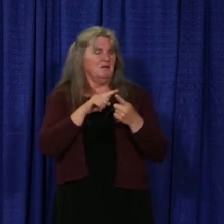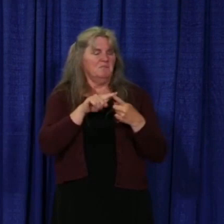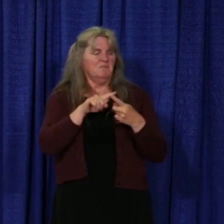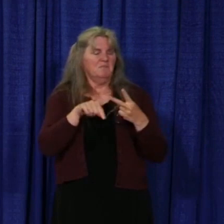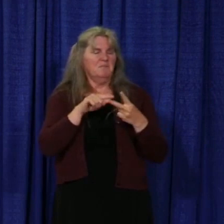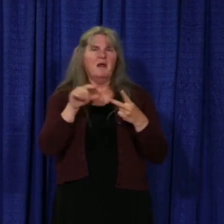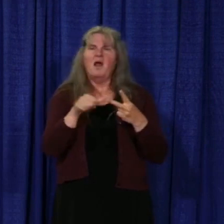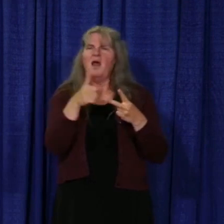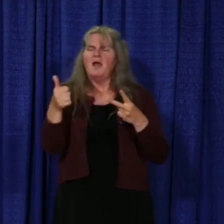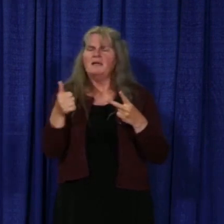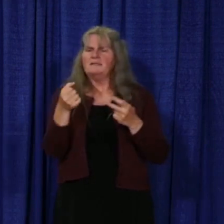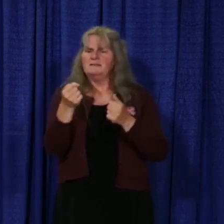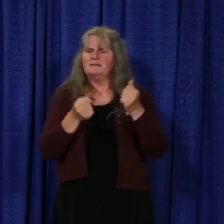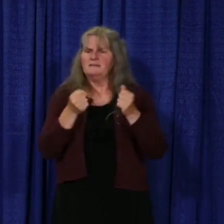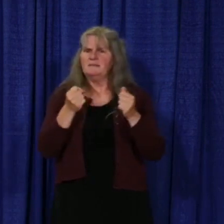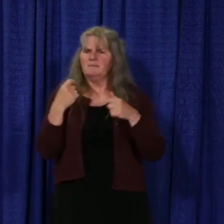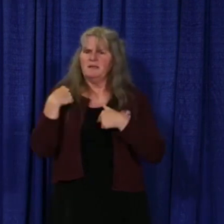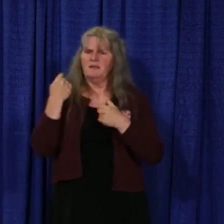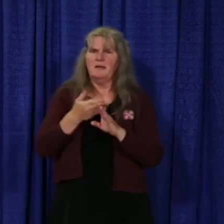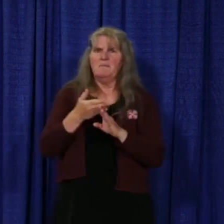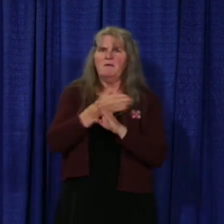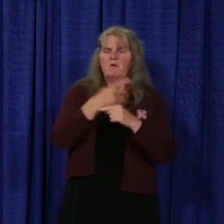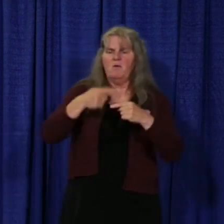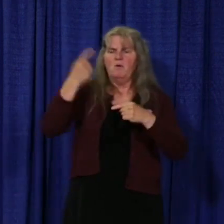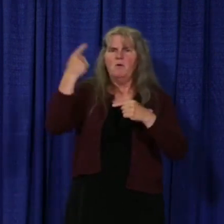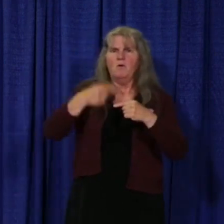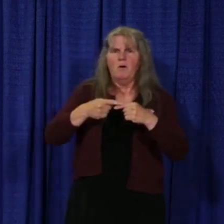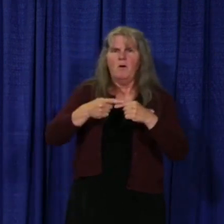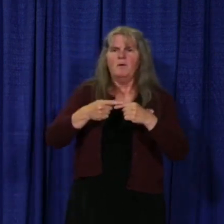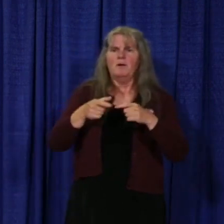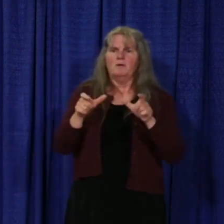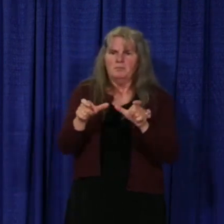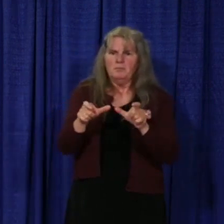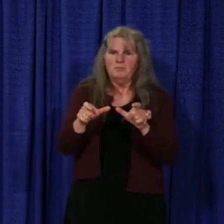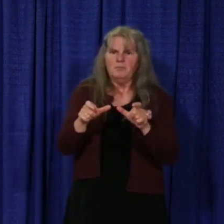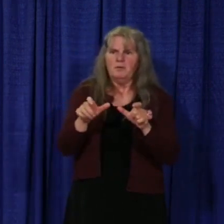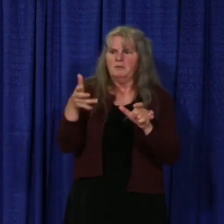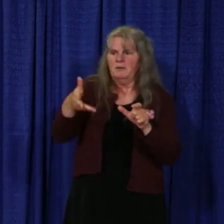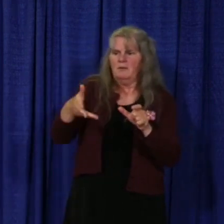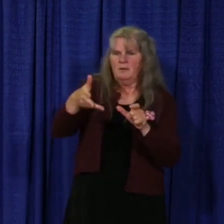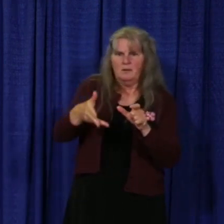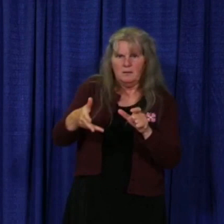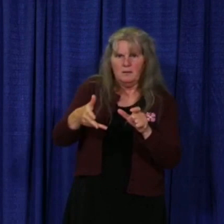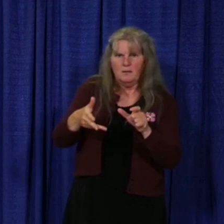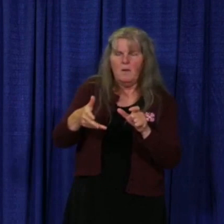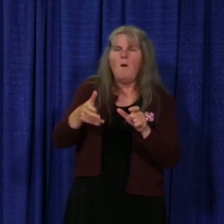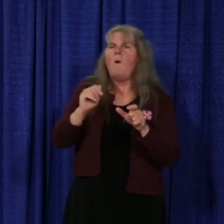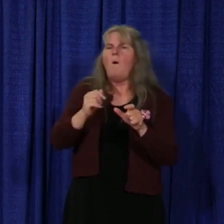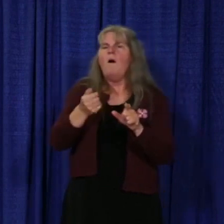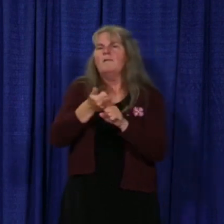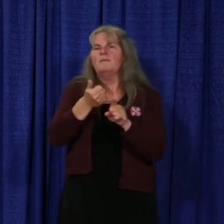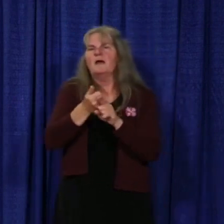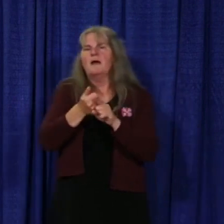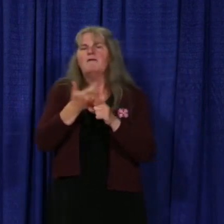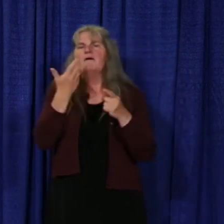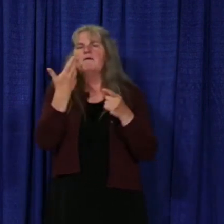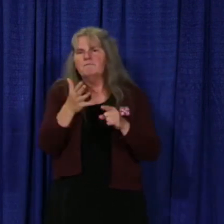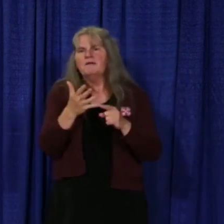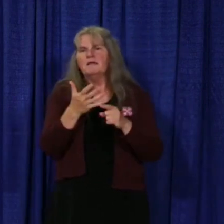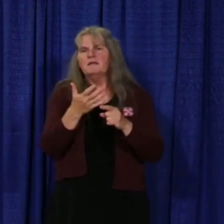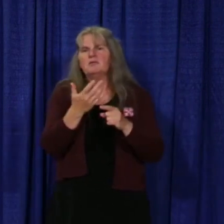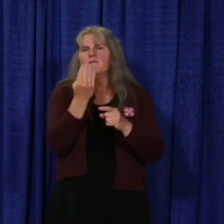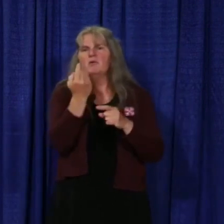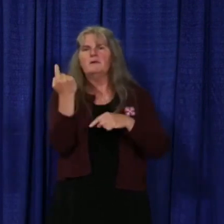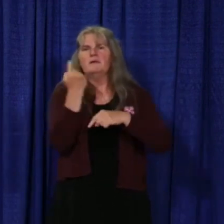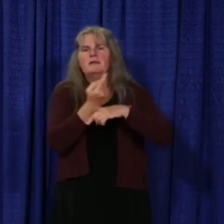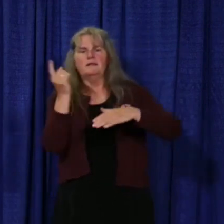who have been here since before the border measures were introduced, or they belong to people that have completed their self-isolation and can be